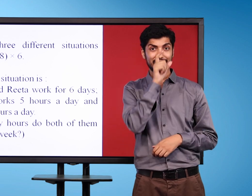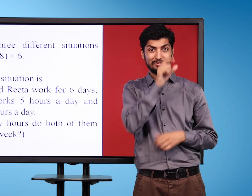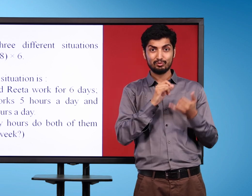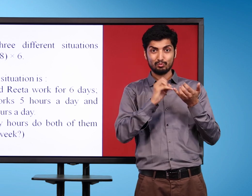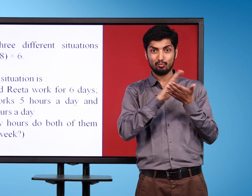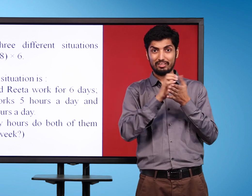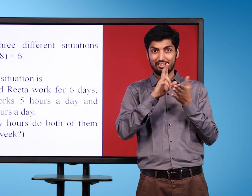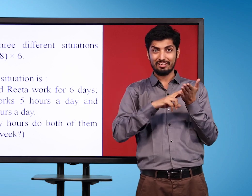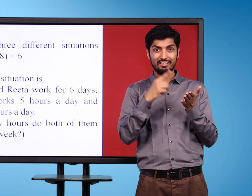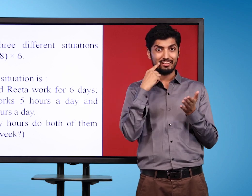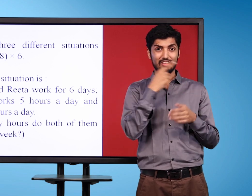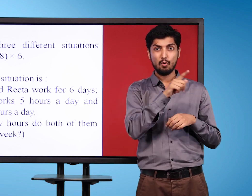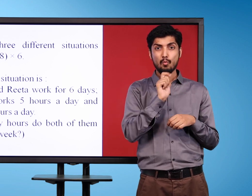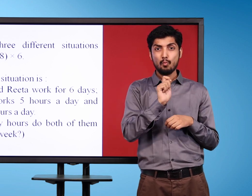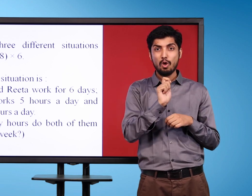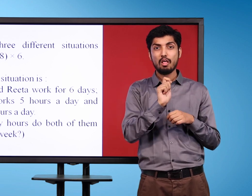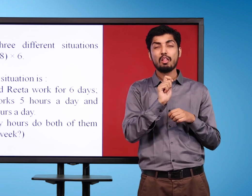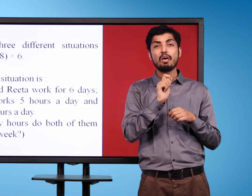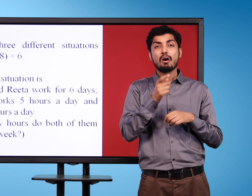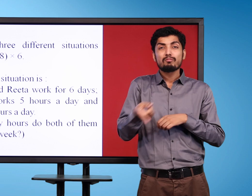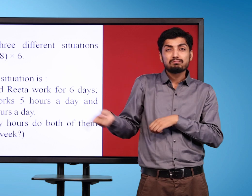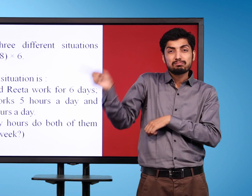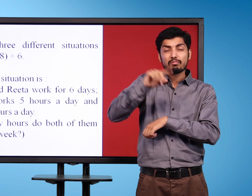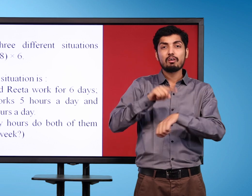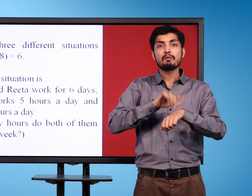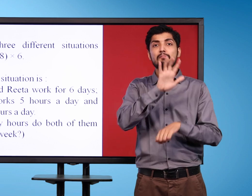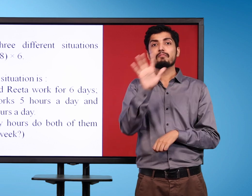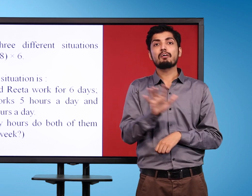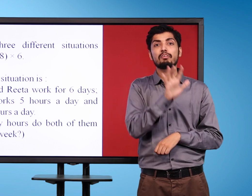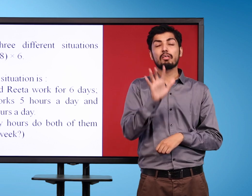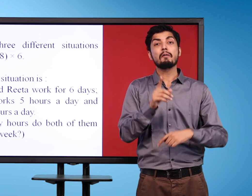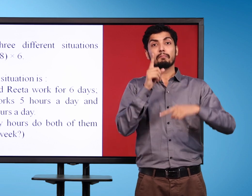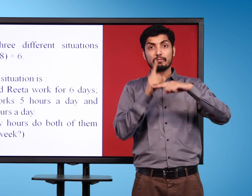Sohani works 5 hours a day and Rita 8 hours a day.